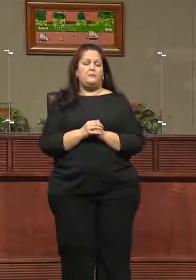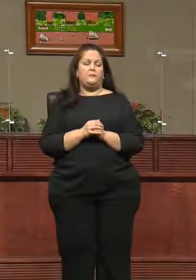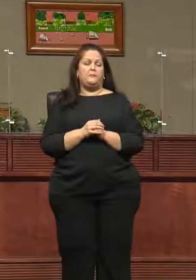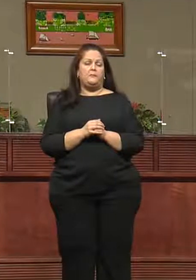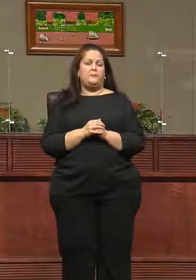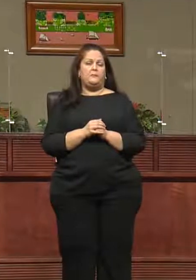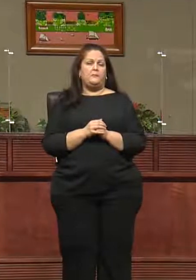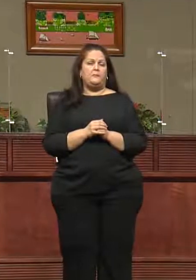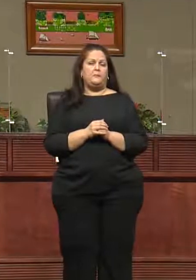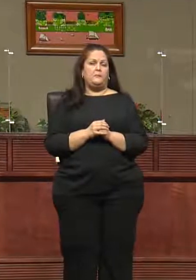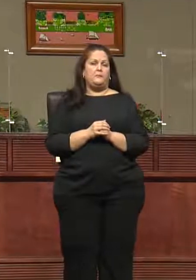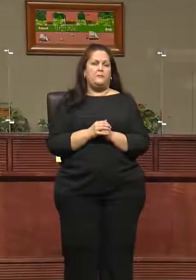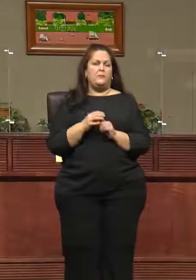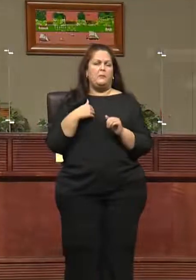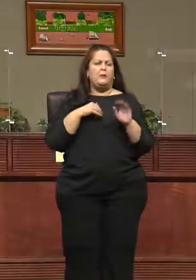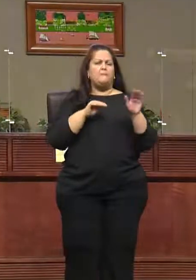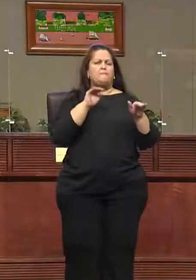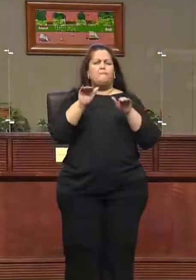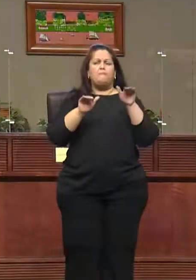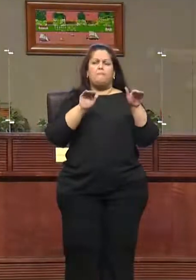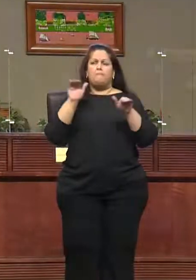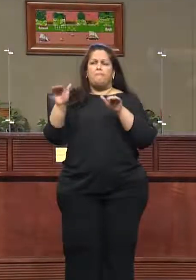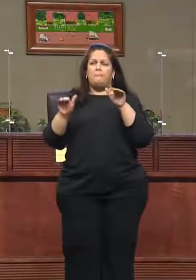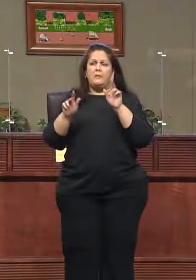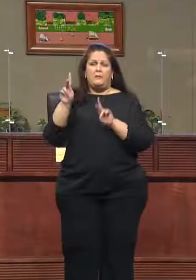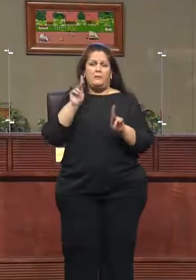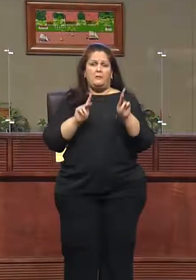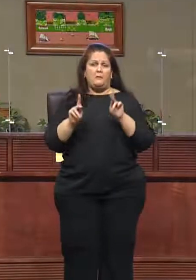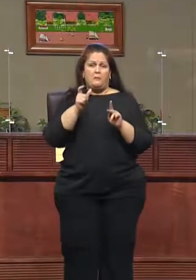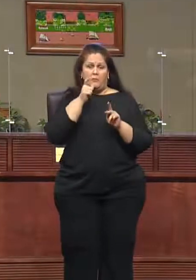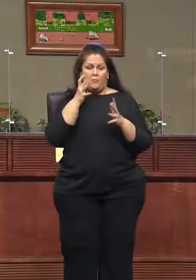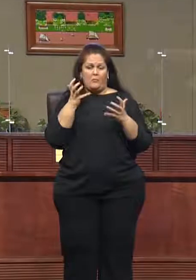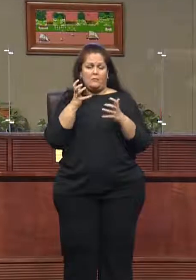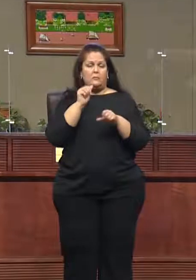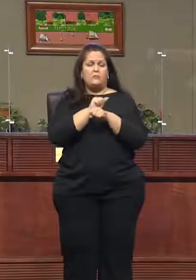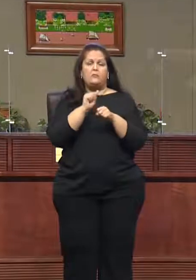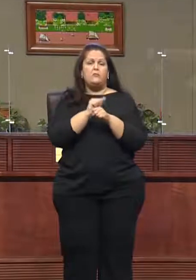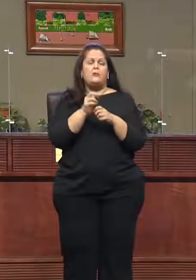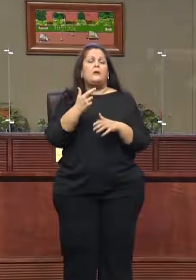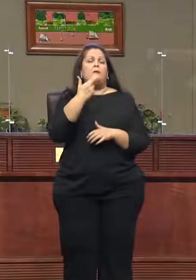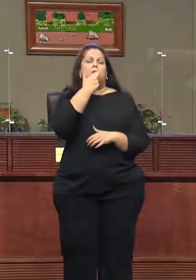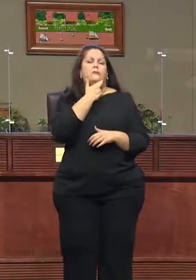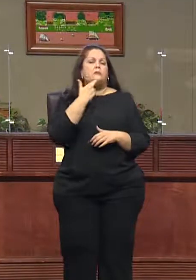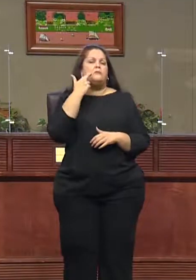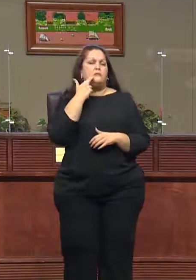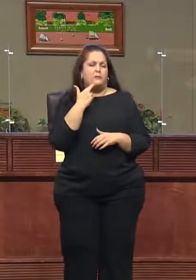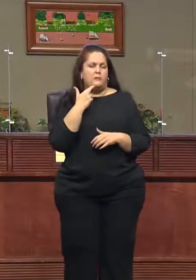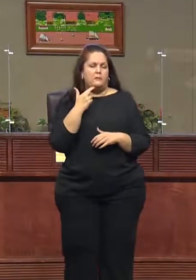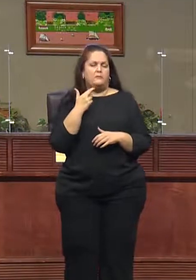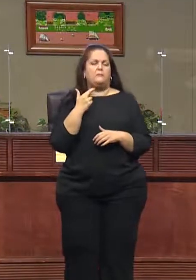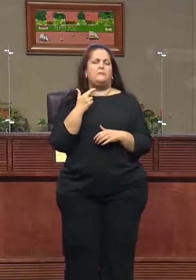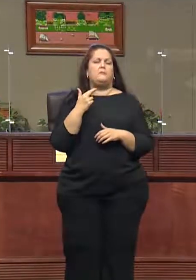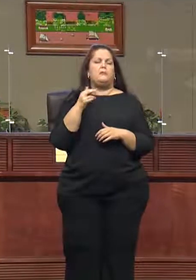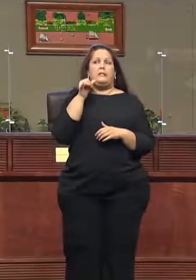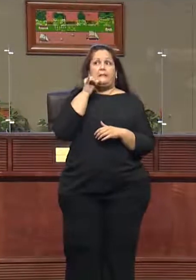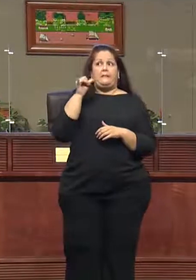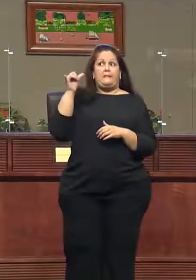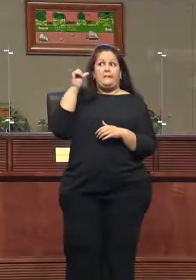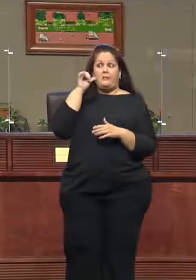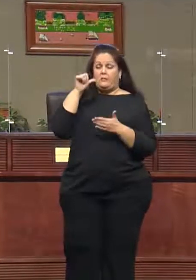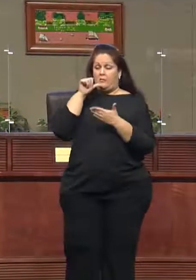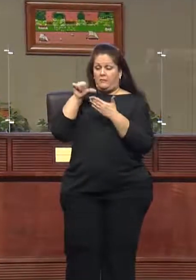people who want to work within our restaurant industry. I received correspondence